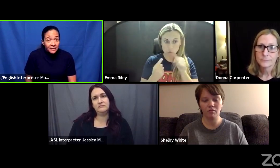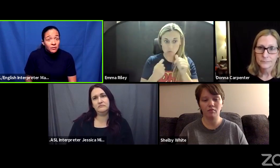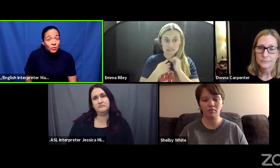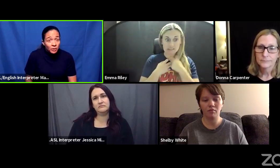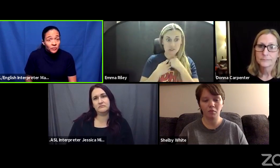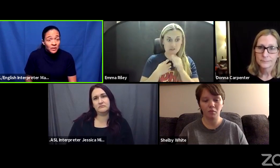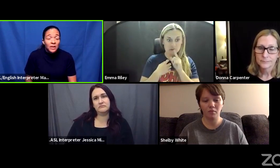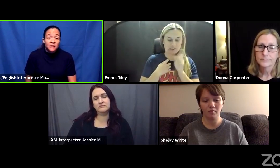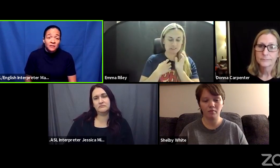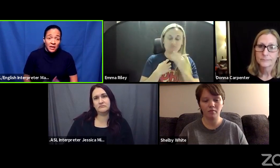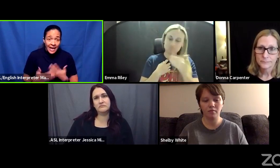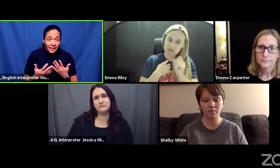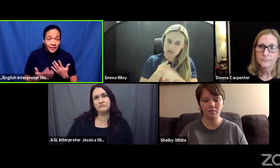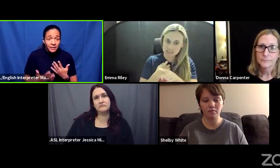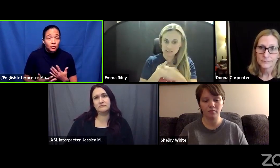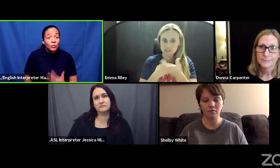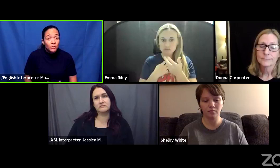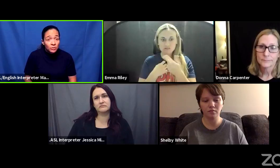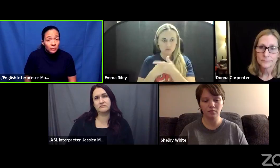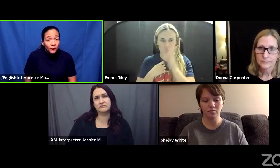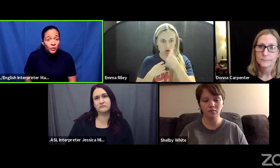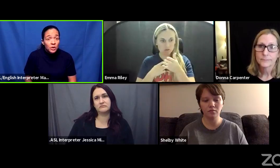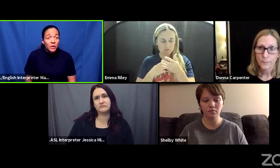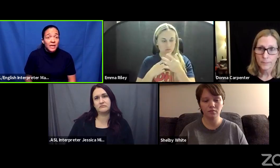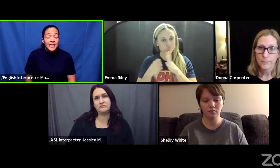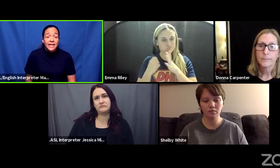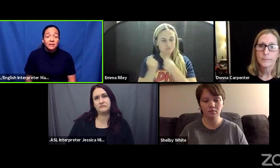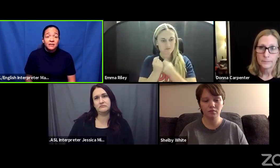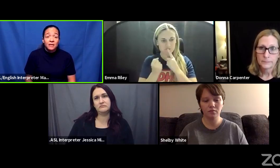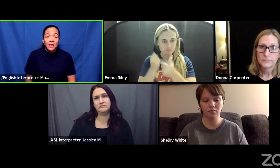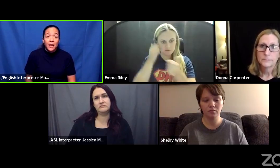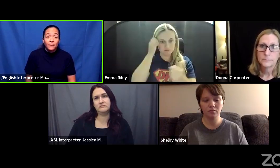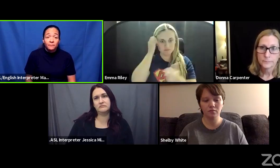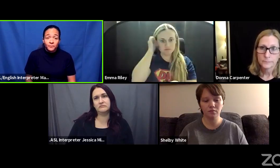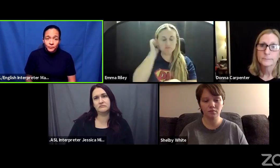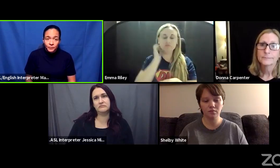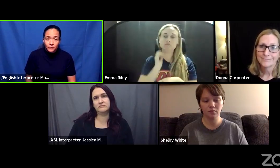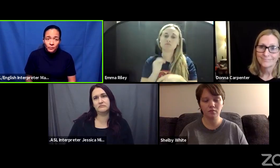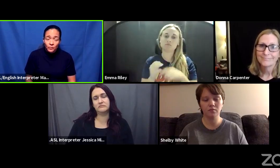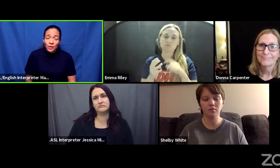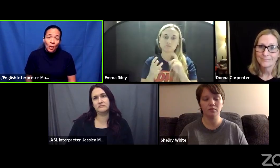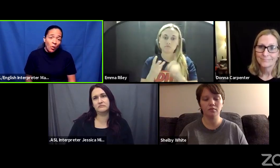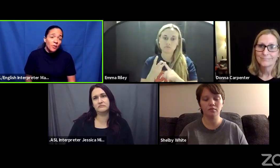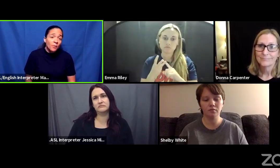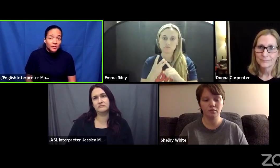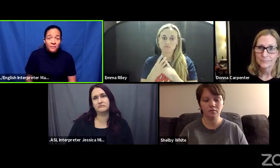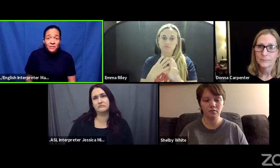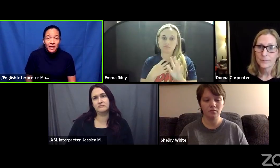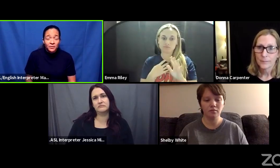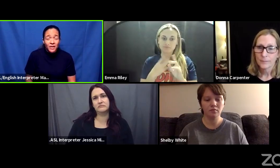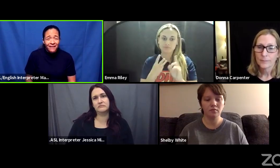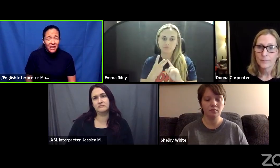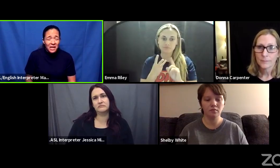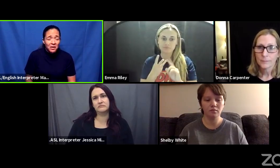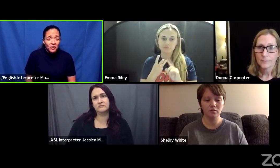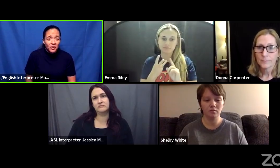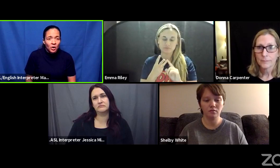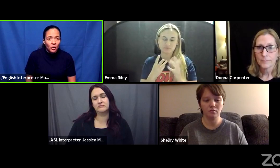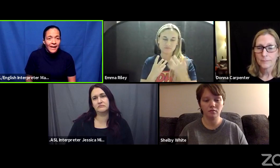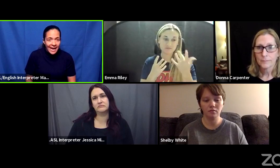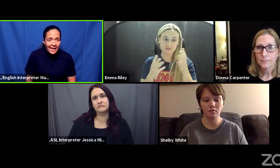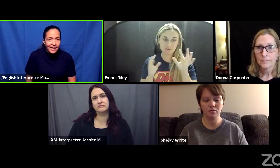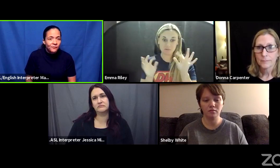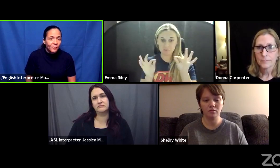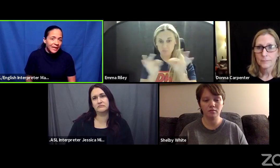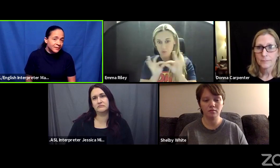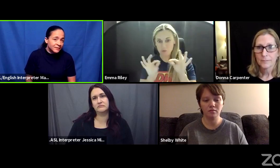want to ask the person, is the lighting suitable for your needs? Or the person may be able to advocate on their